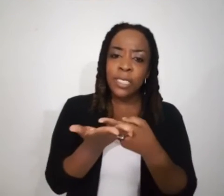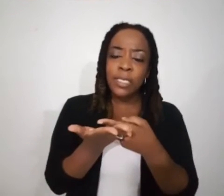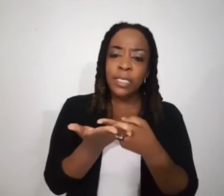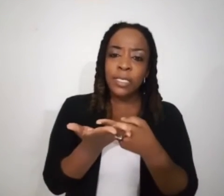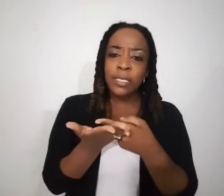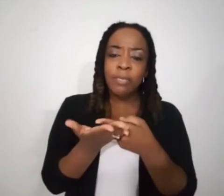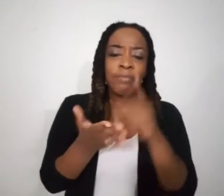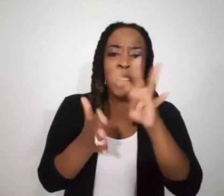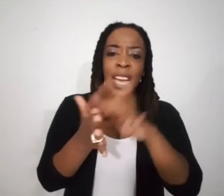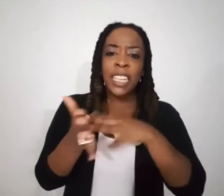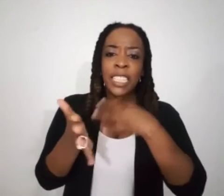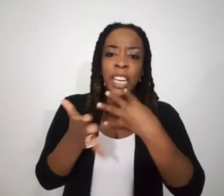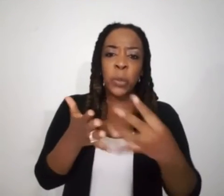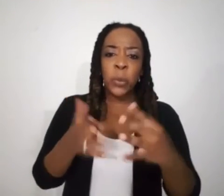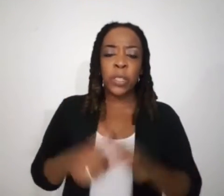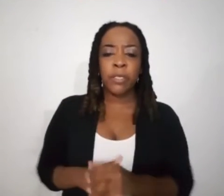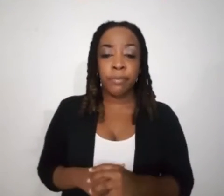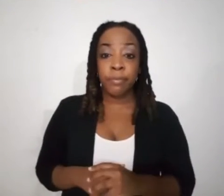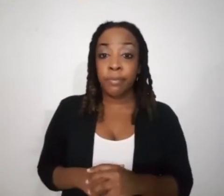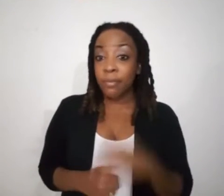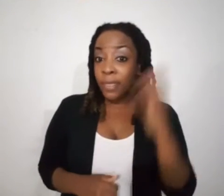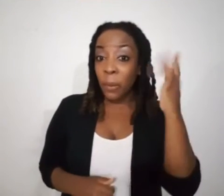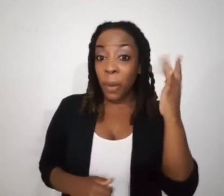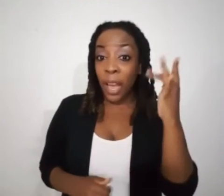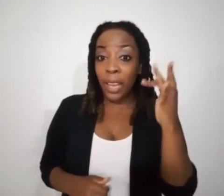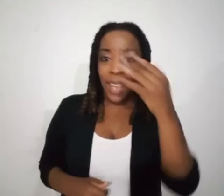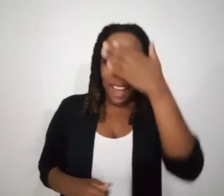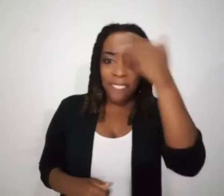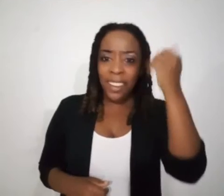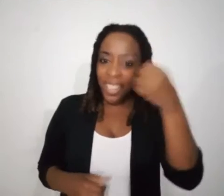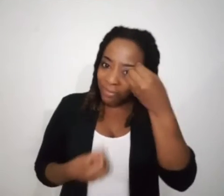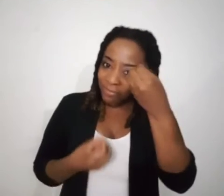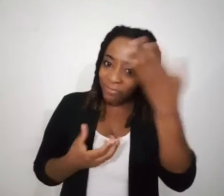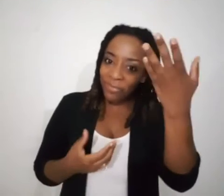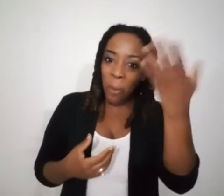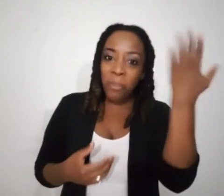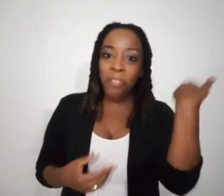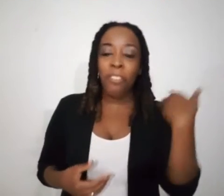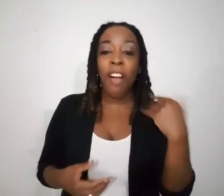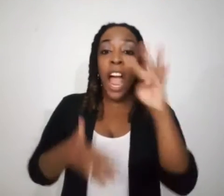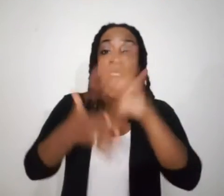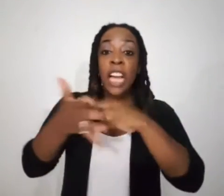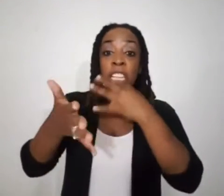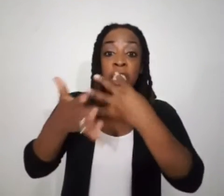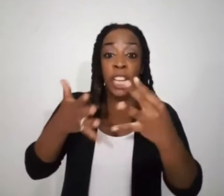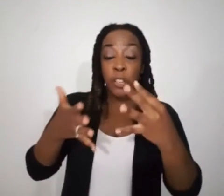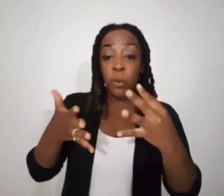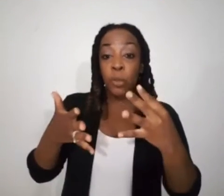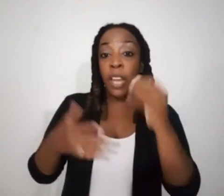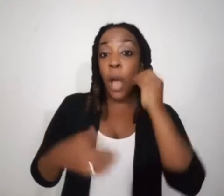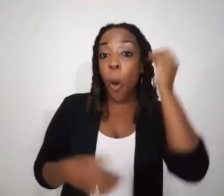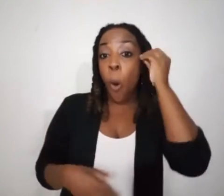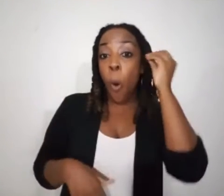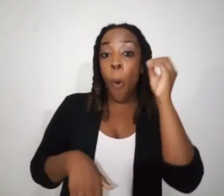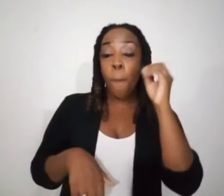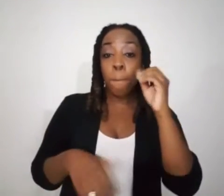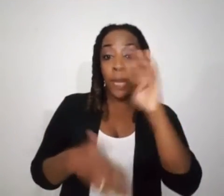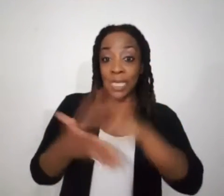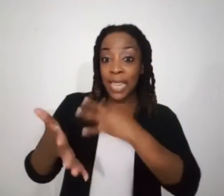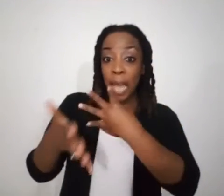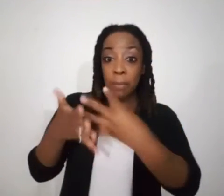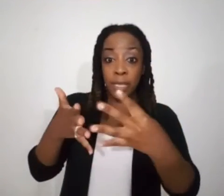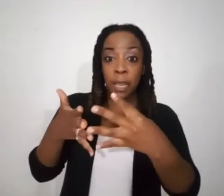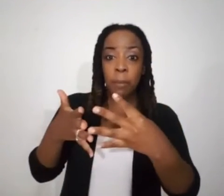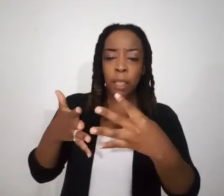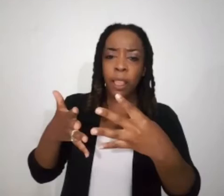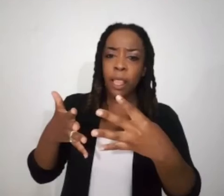bit because I forgot to tell you that those schedules, having that home timetable, is going to be really,